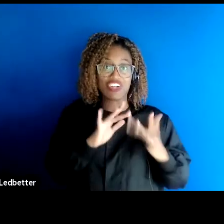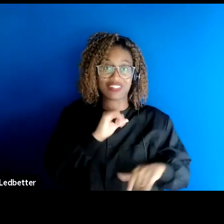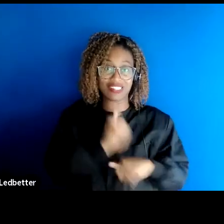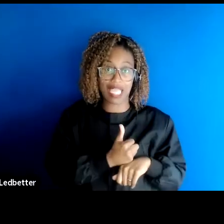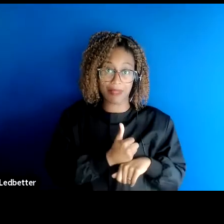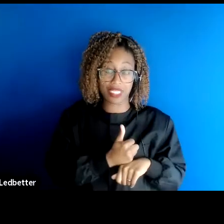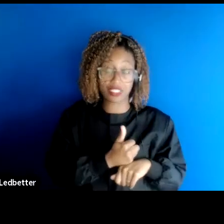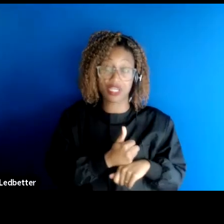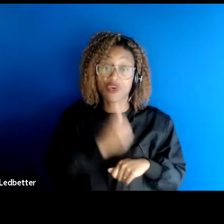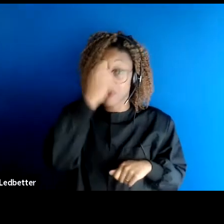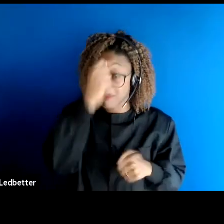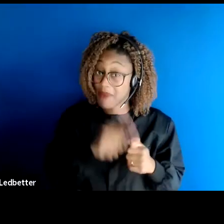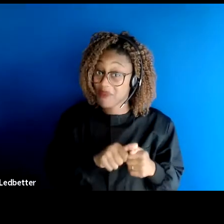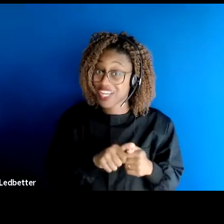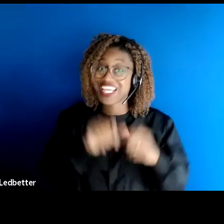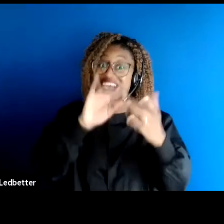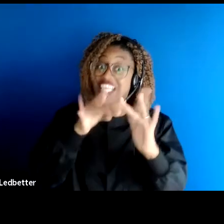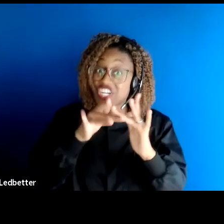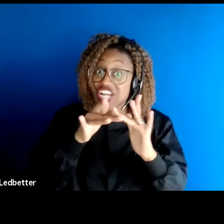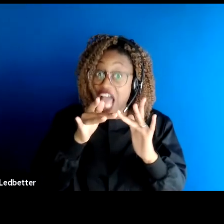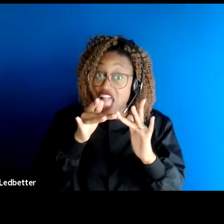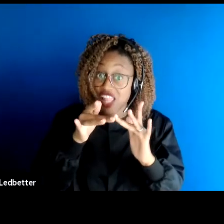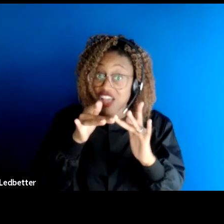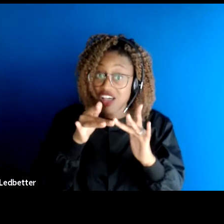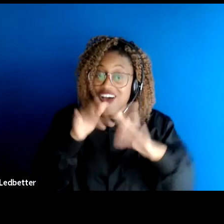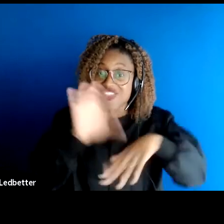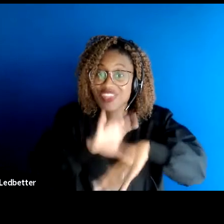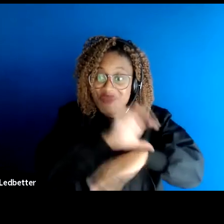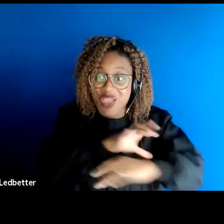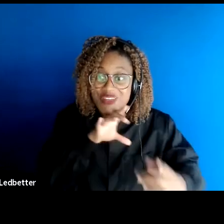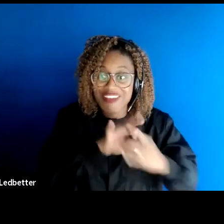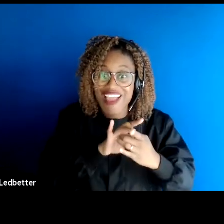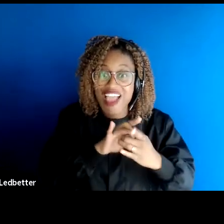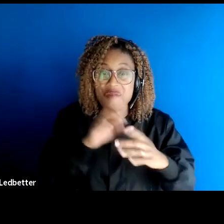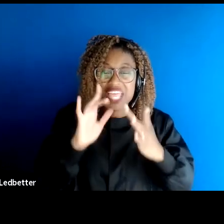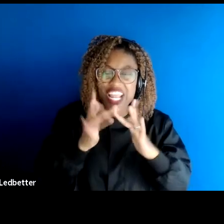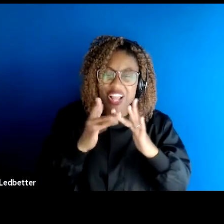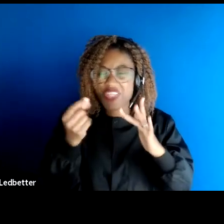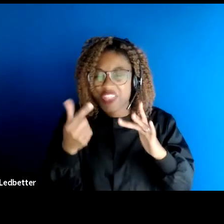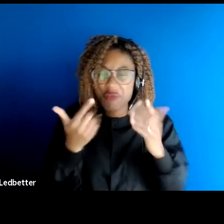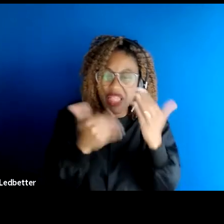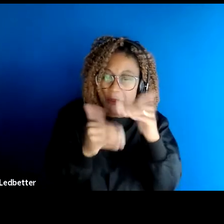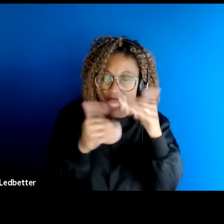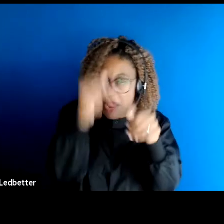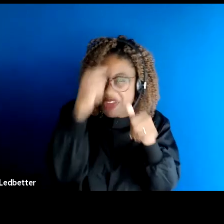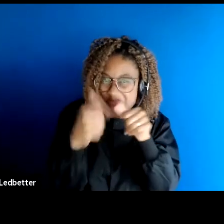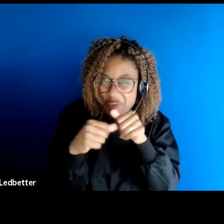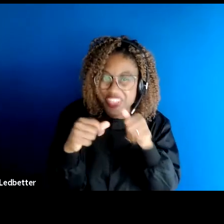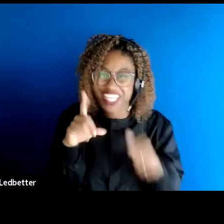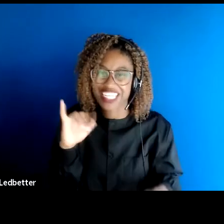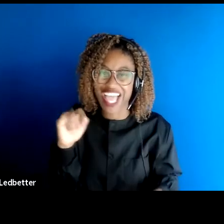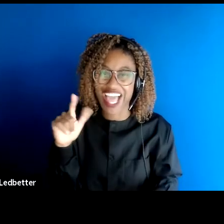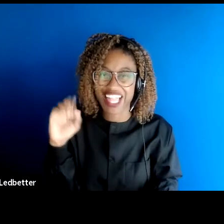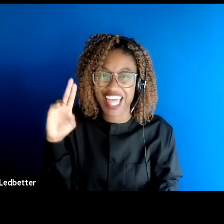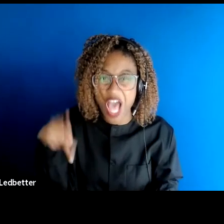remember the internet coming on and computers coming on, but the internet being kind of limited. And so you still had